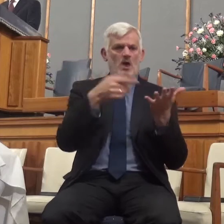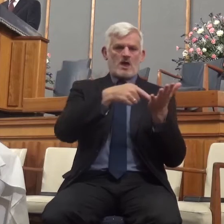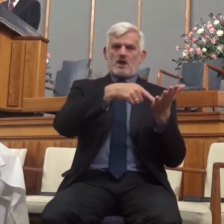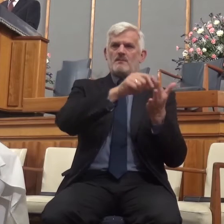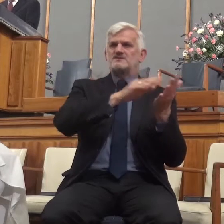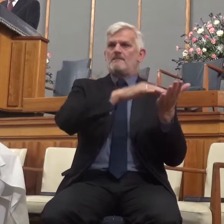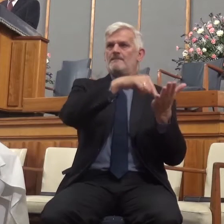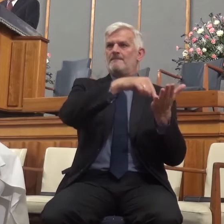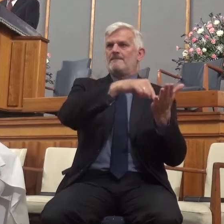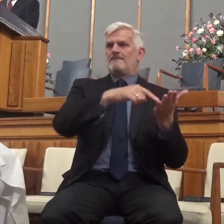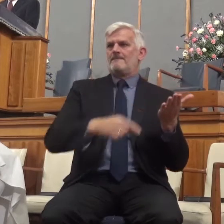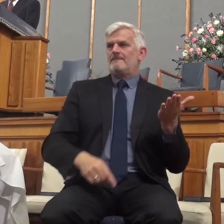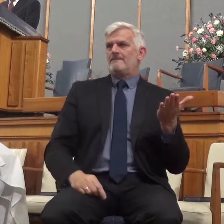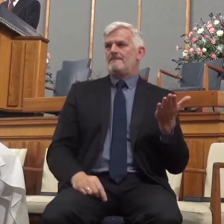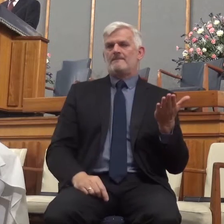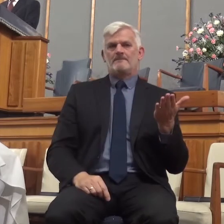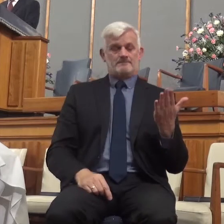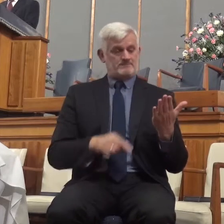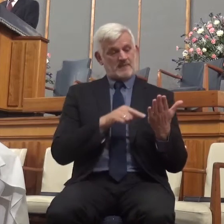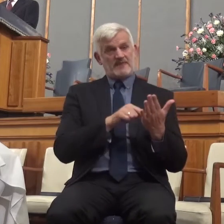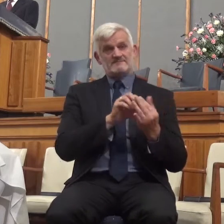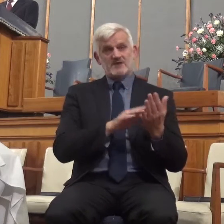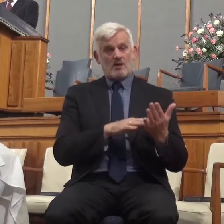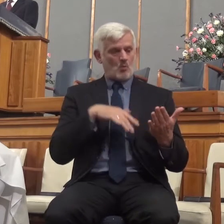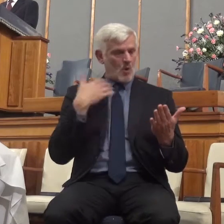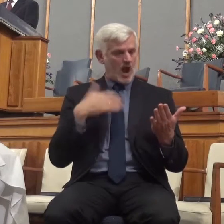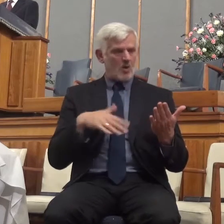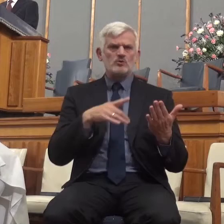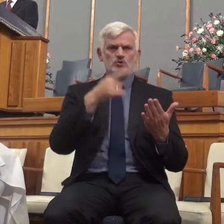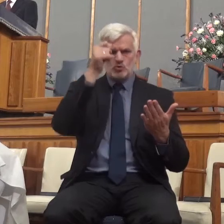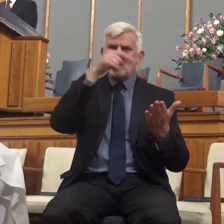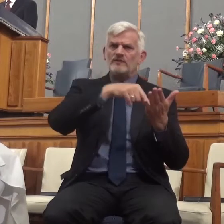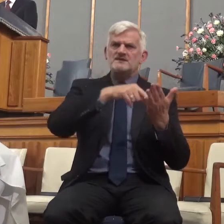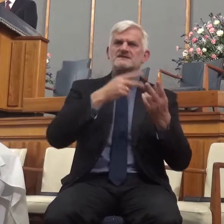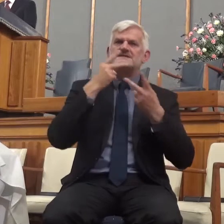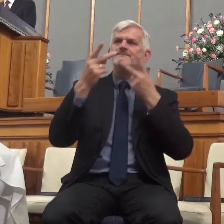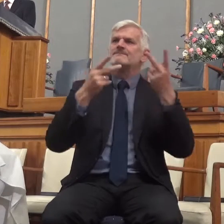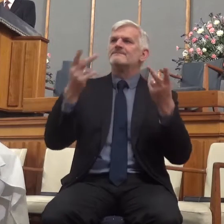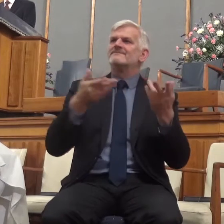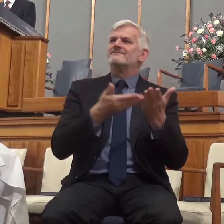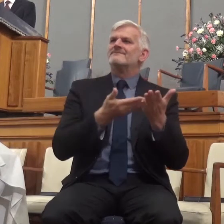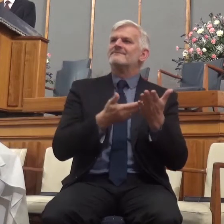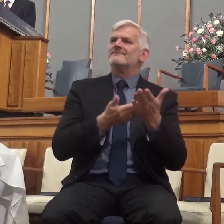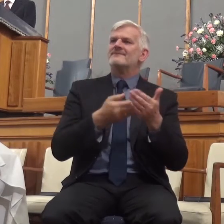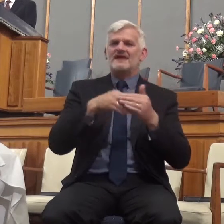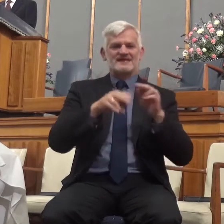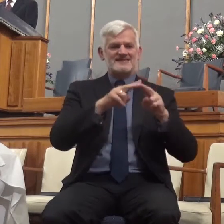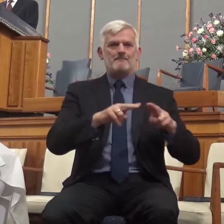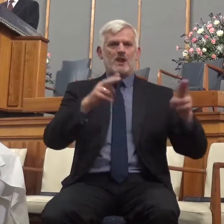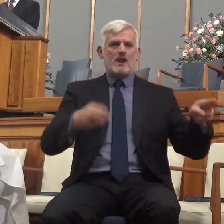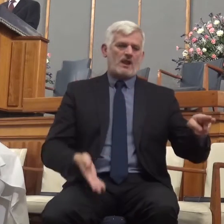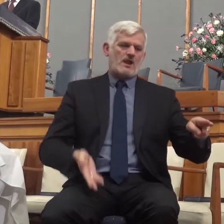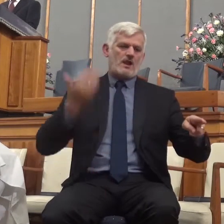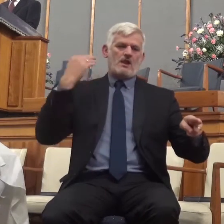it is remarkable. It would long ago have been sung in the ancient temple very frequently.